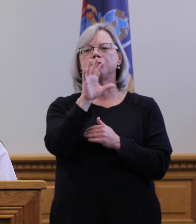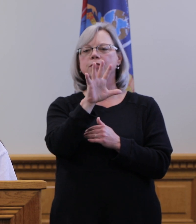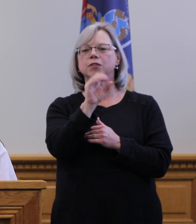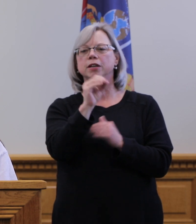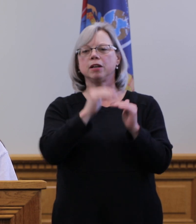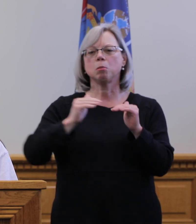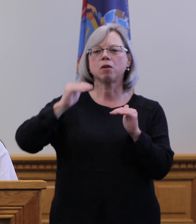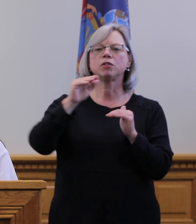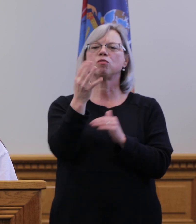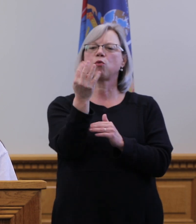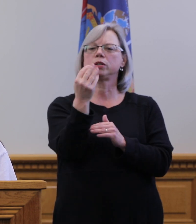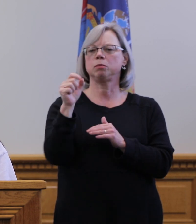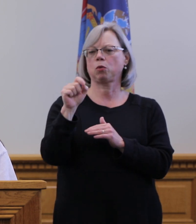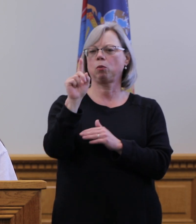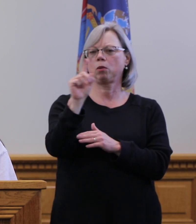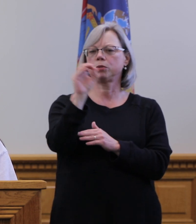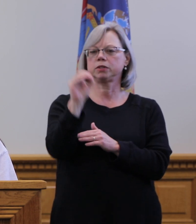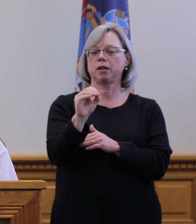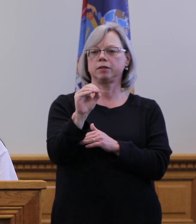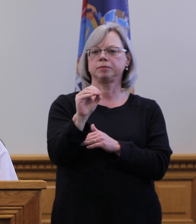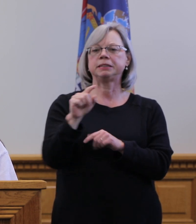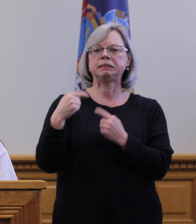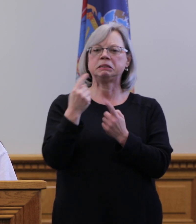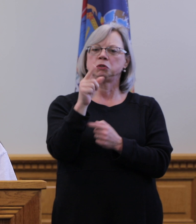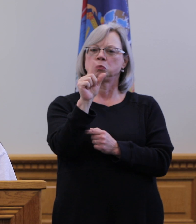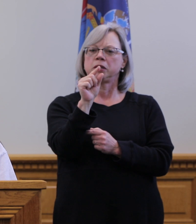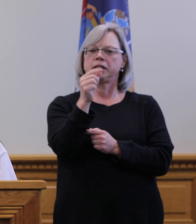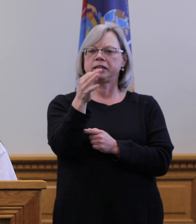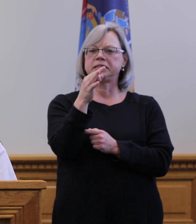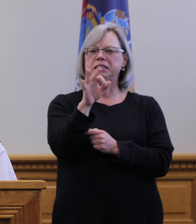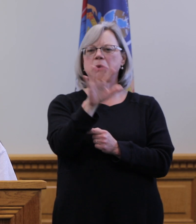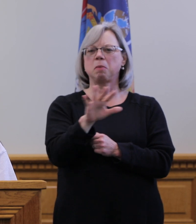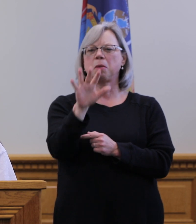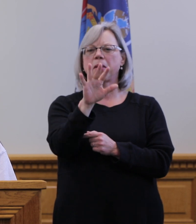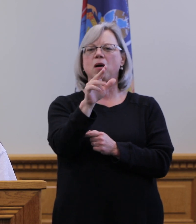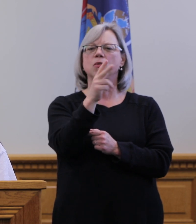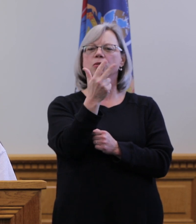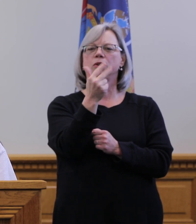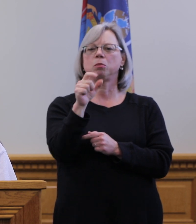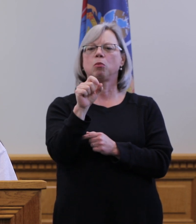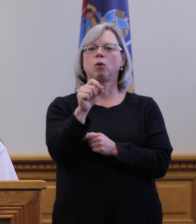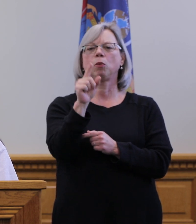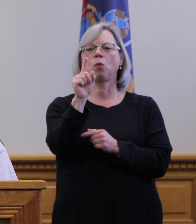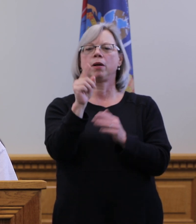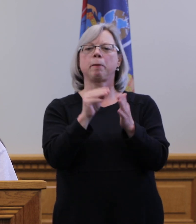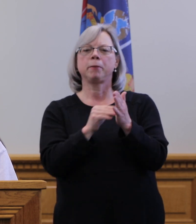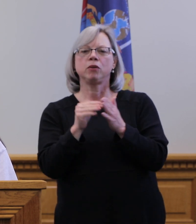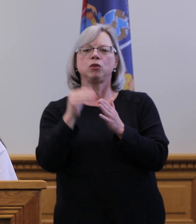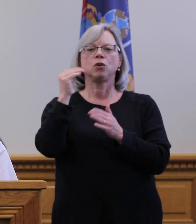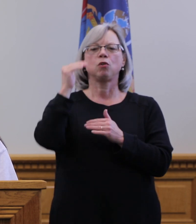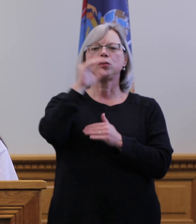or older in the United States with a serious mental illness, or SMI. This